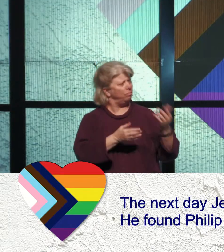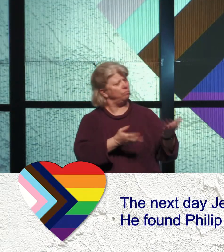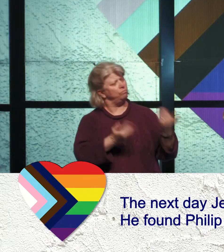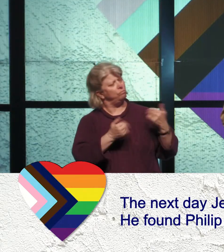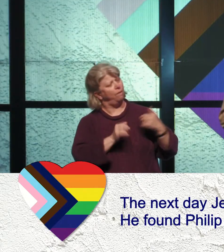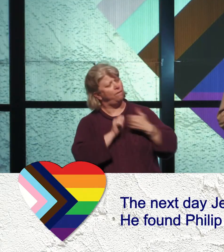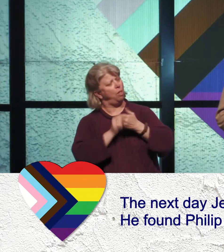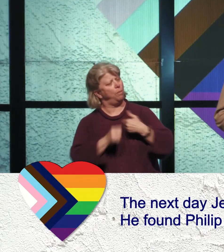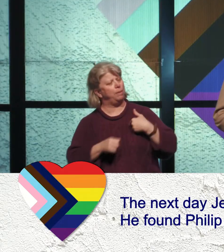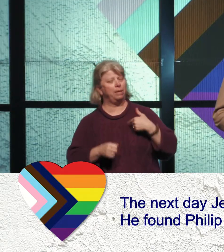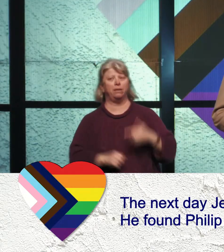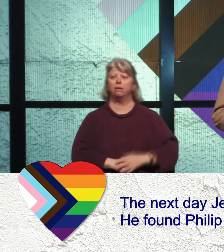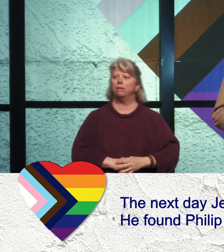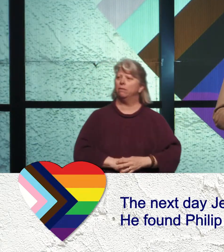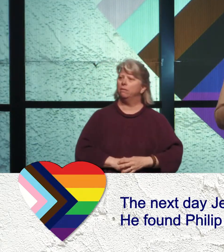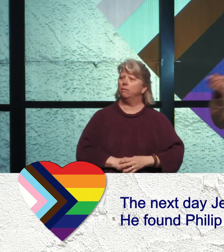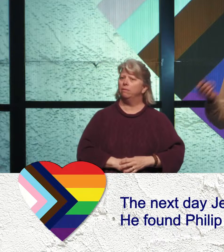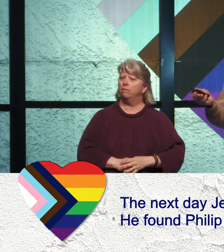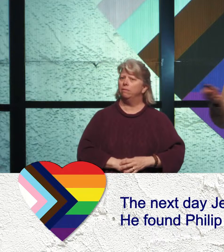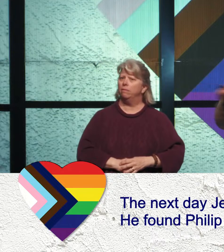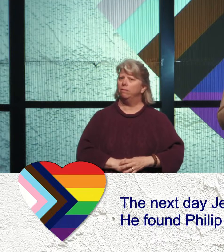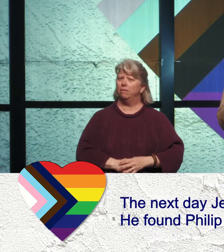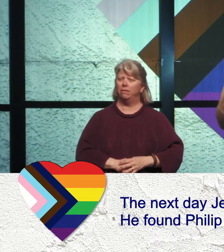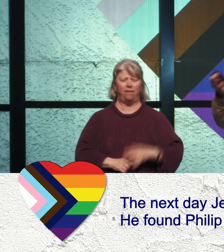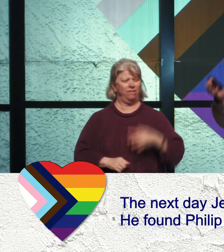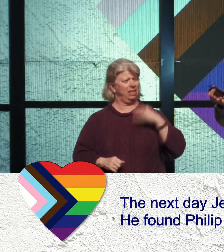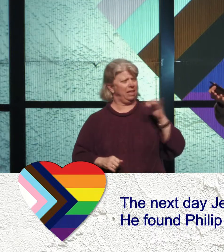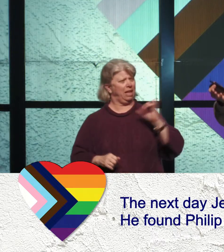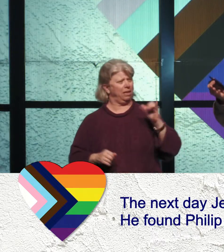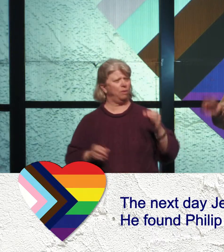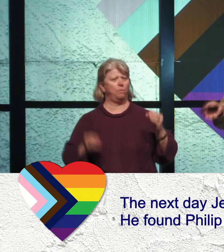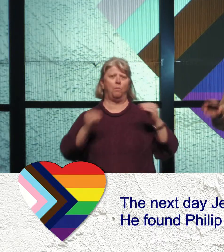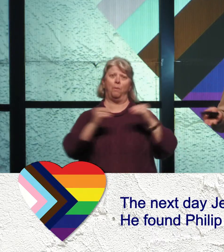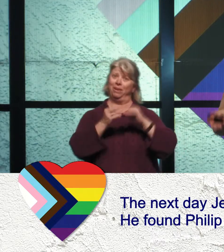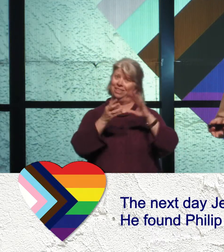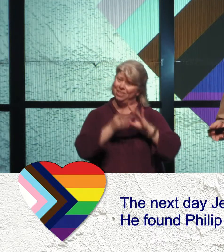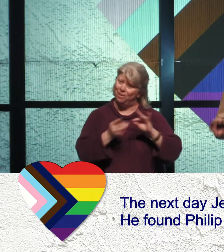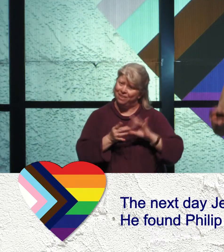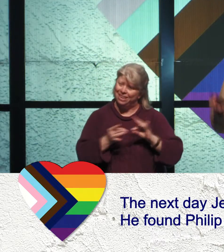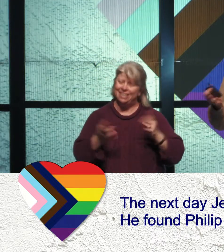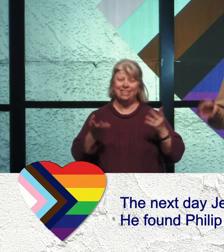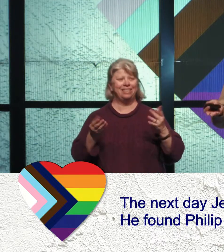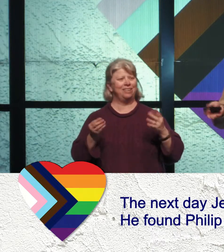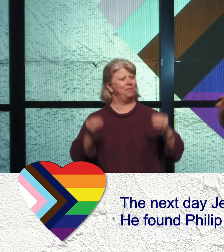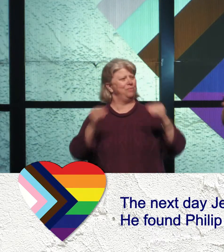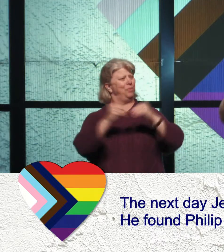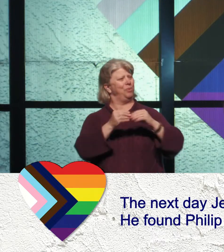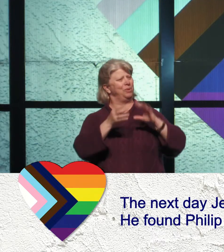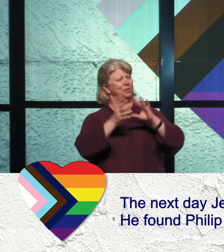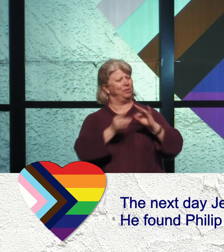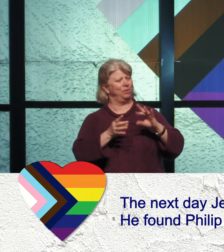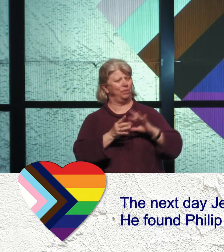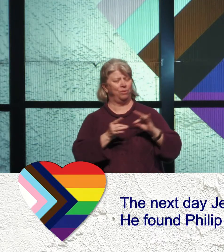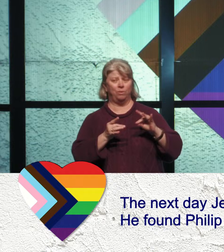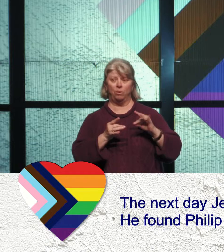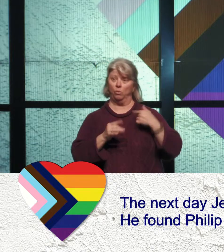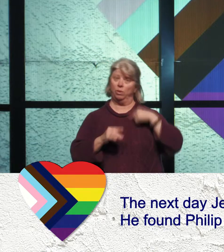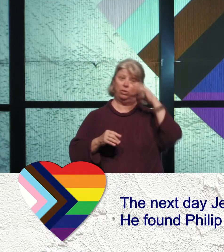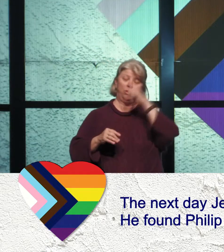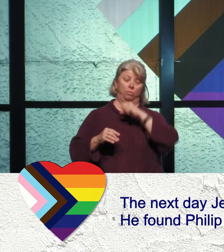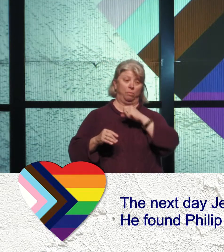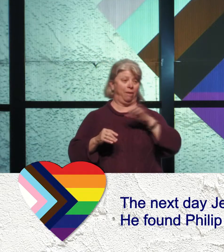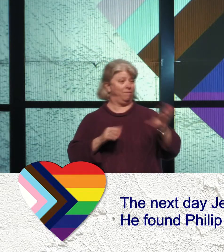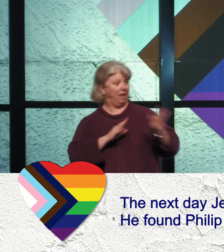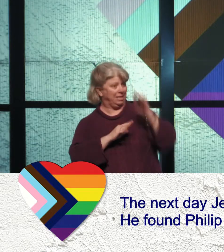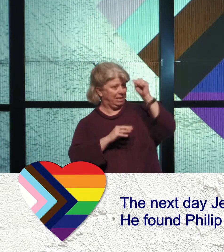me." Now, I would feel like there's probably more to the story. More to the story there, so we just assume, right? So he